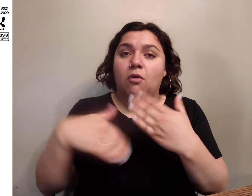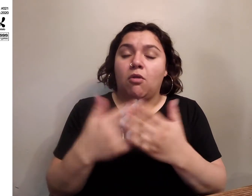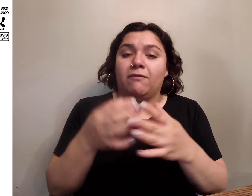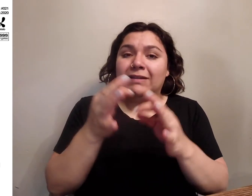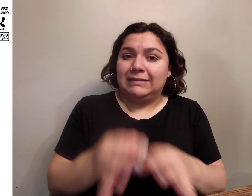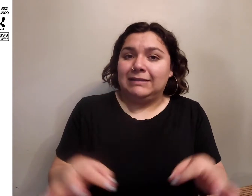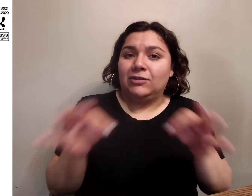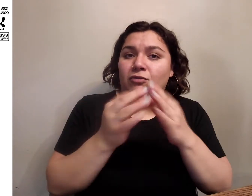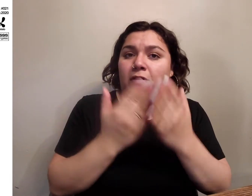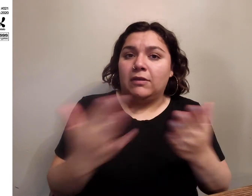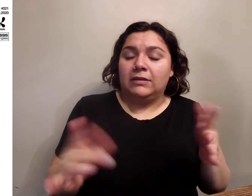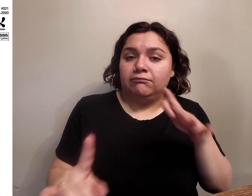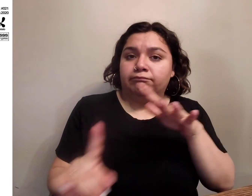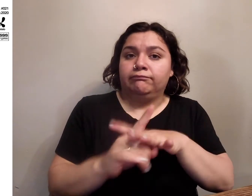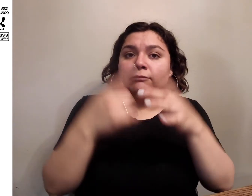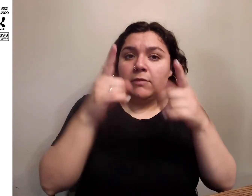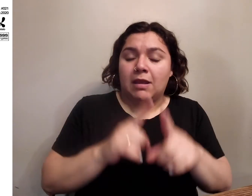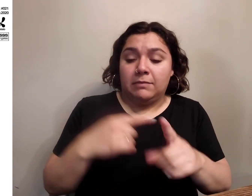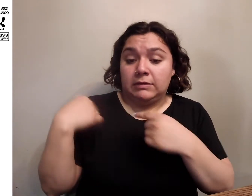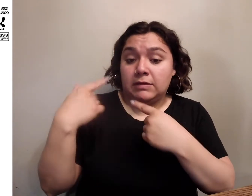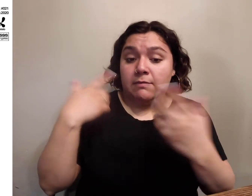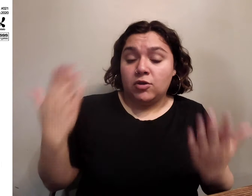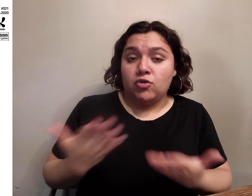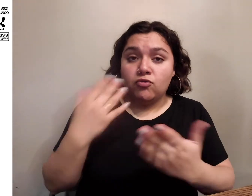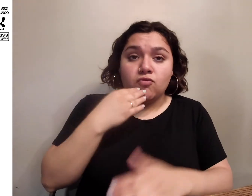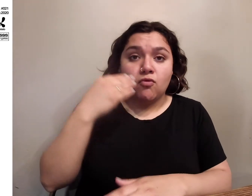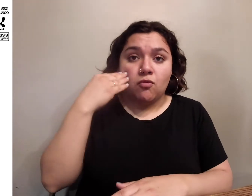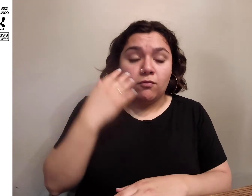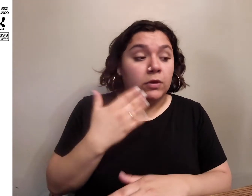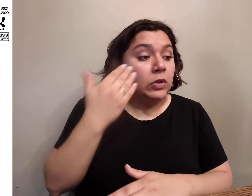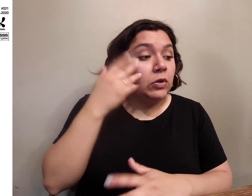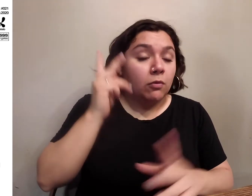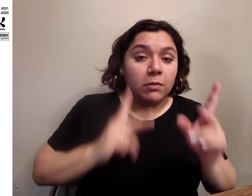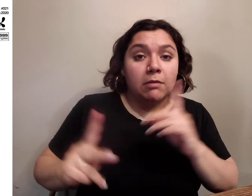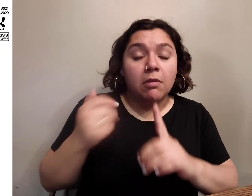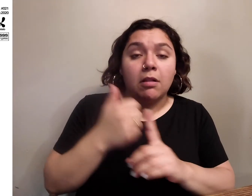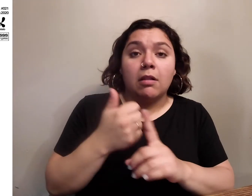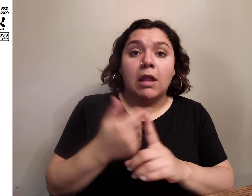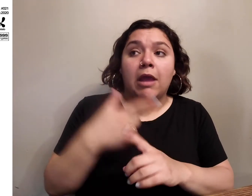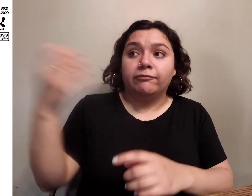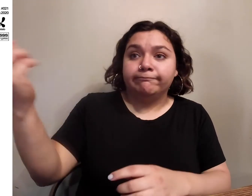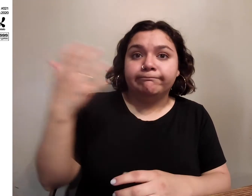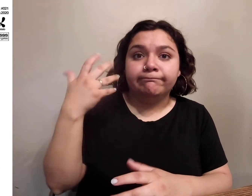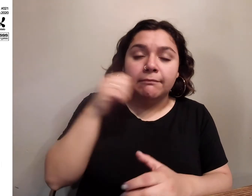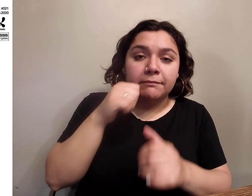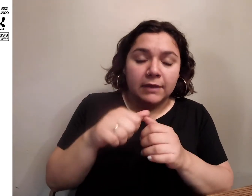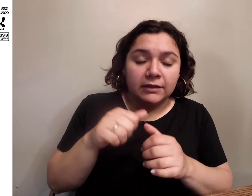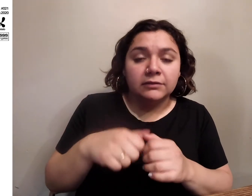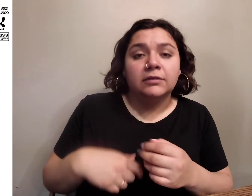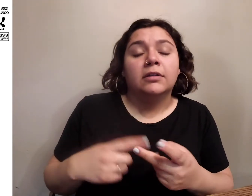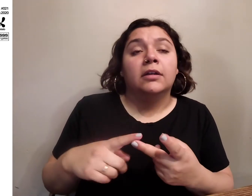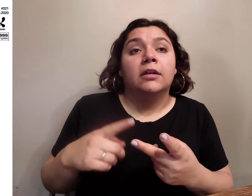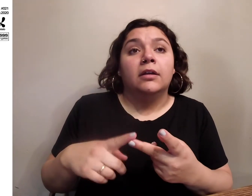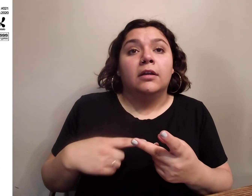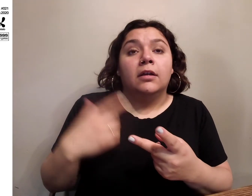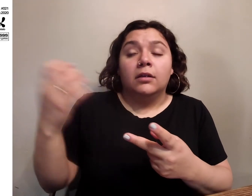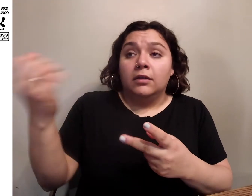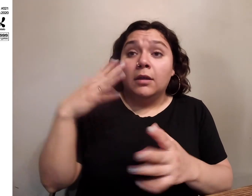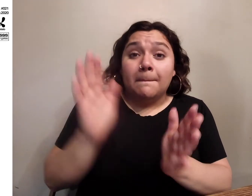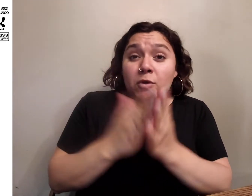that have arrived here since I have been home. People have mailed me masks. People have mailed me